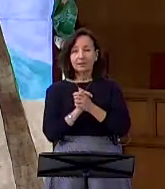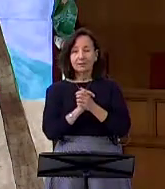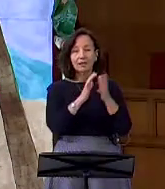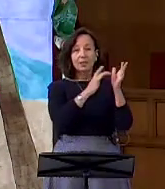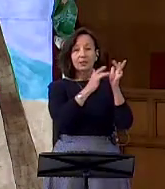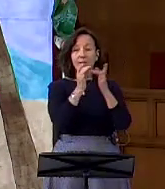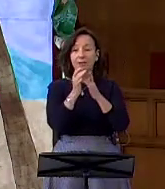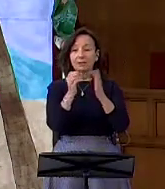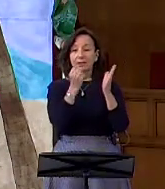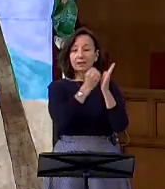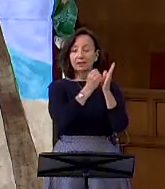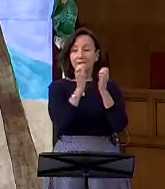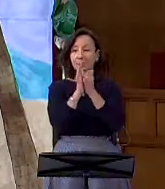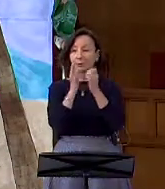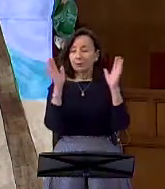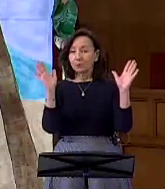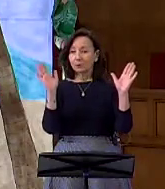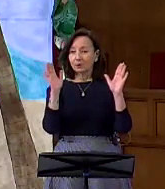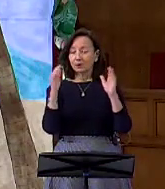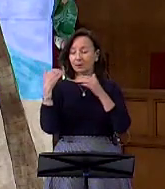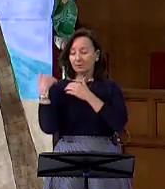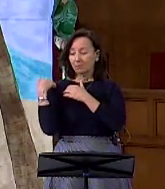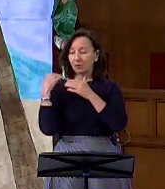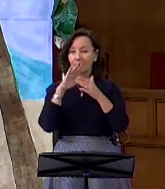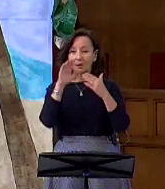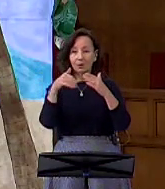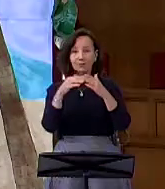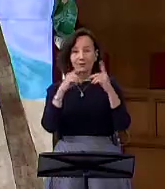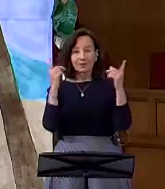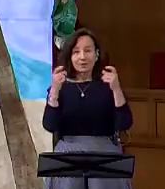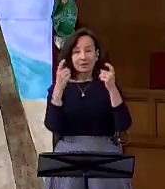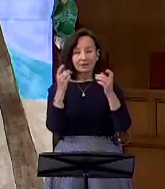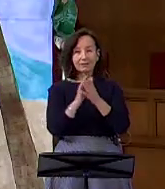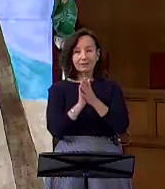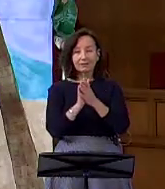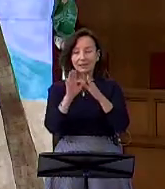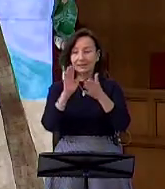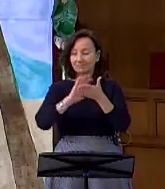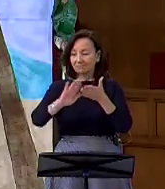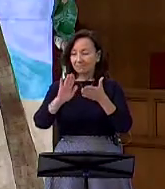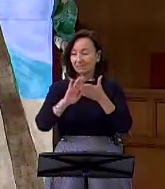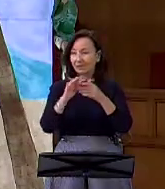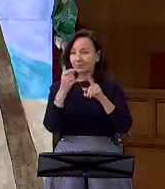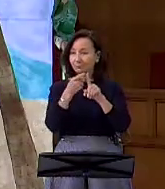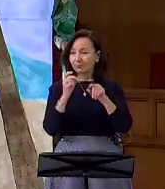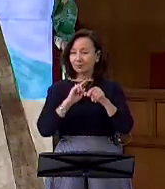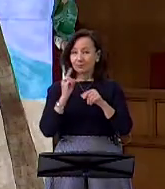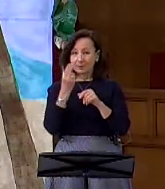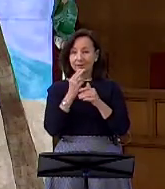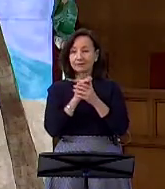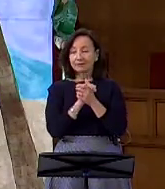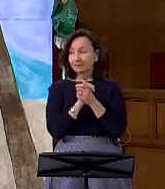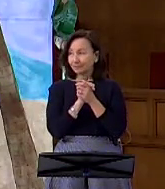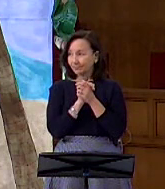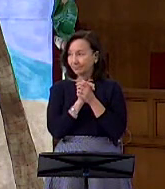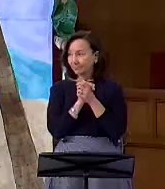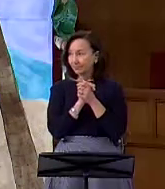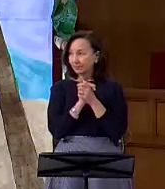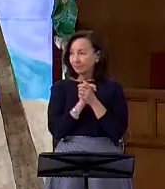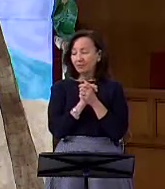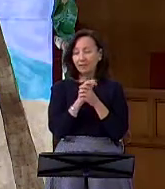his crucifixion, bore all of our sins, thereby taking them away from all of us.